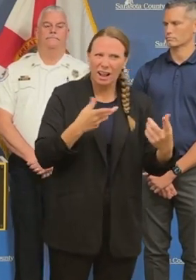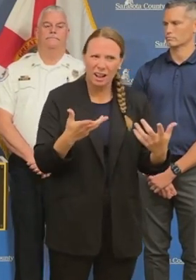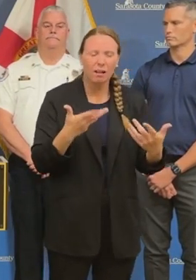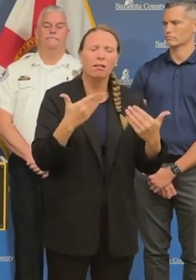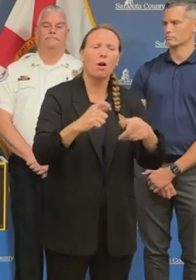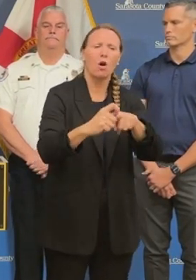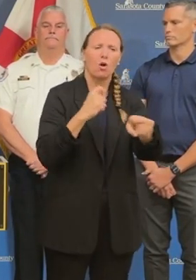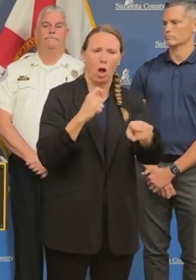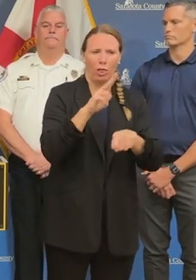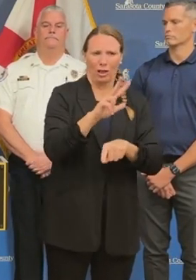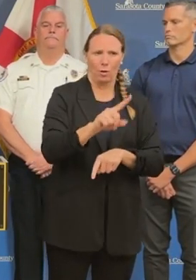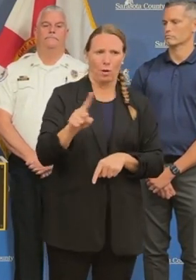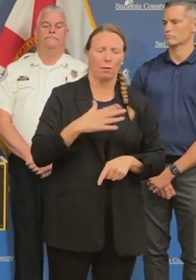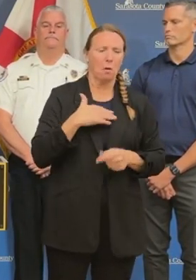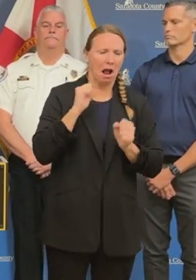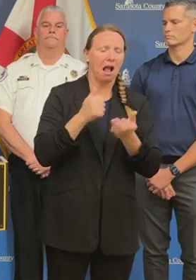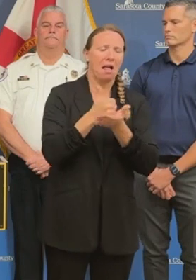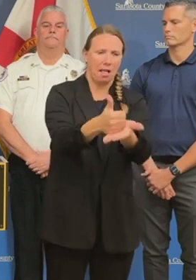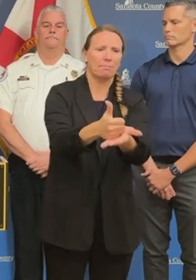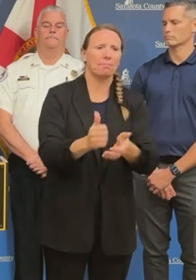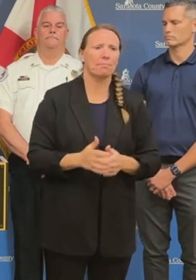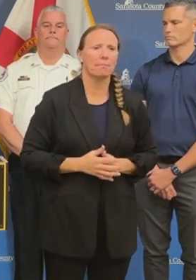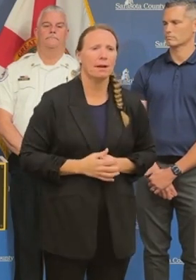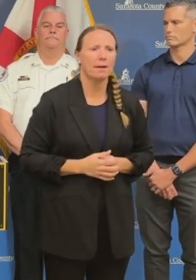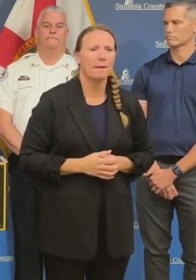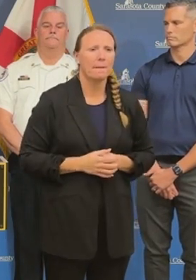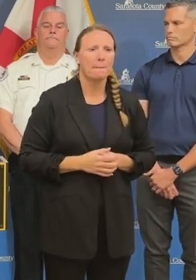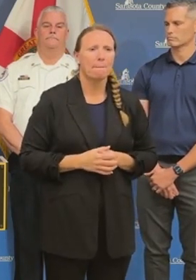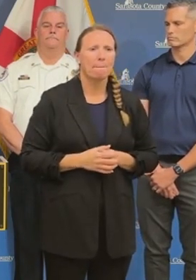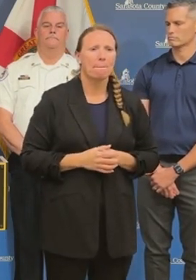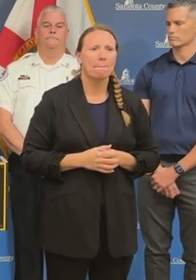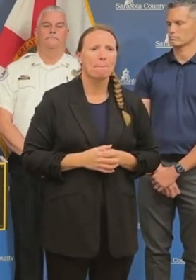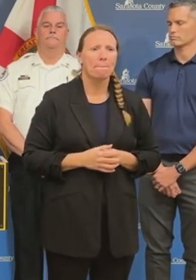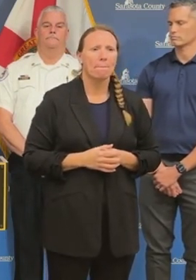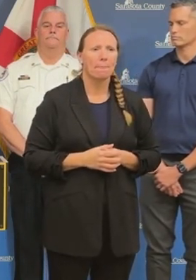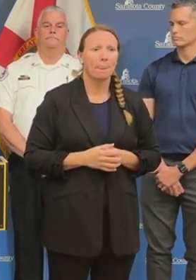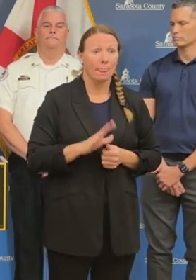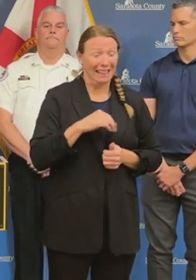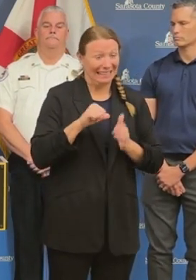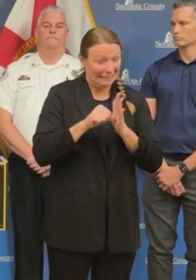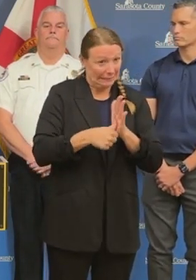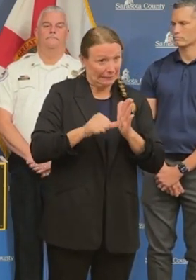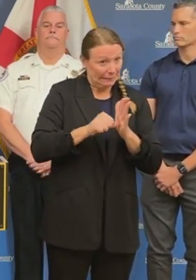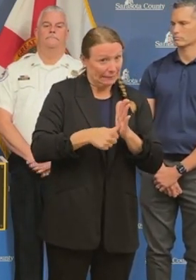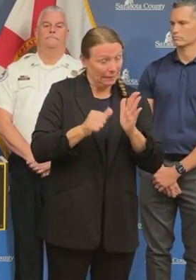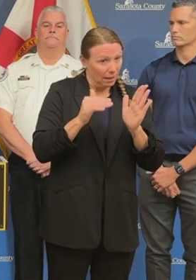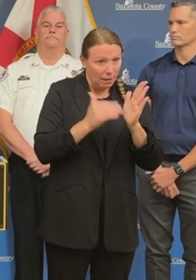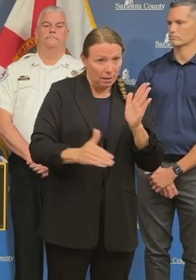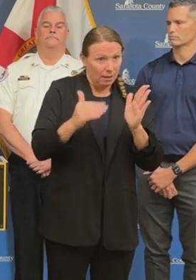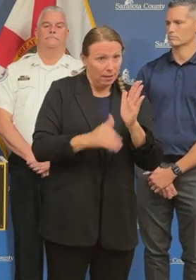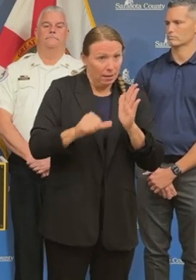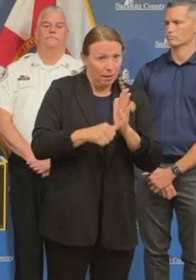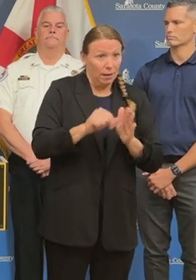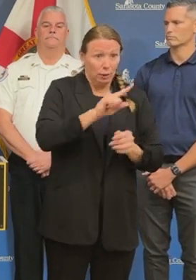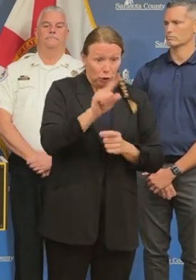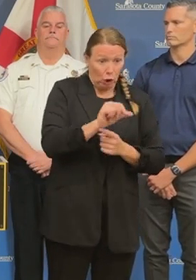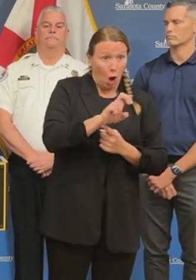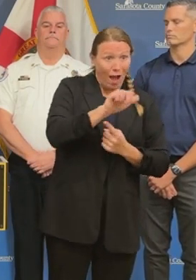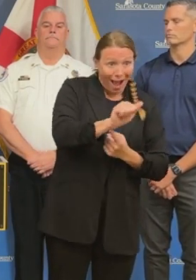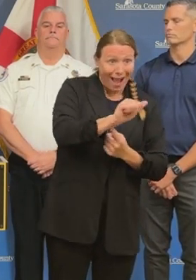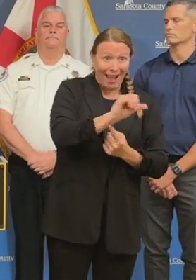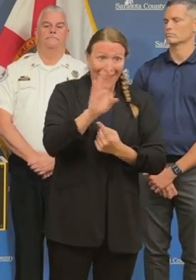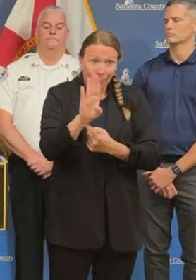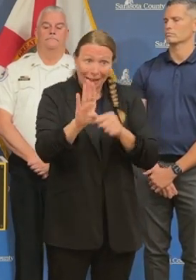To reiterate, evacuation orders are now in place for level A, level B,